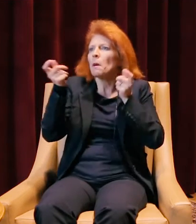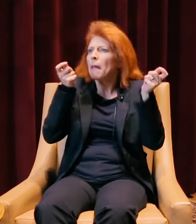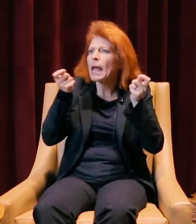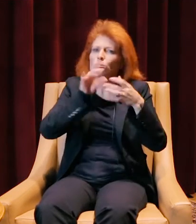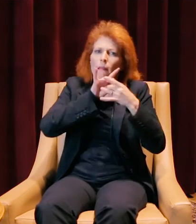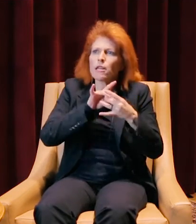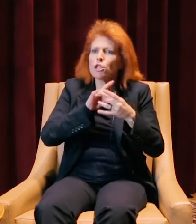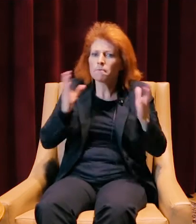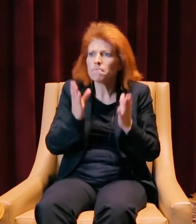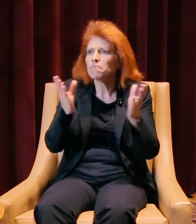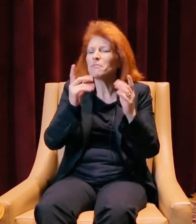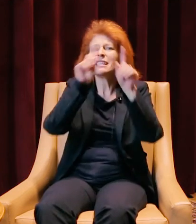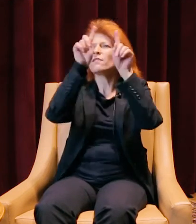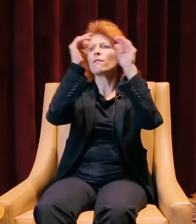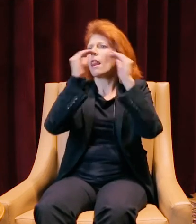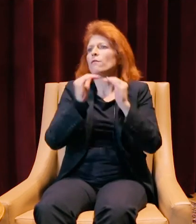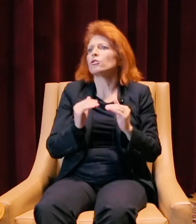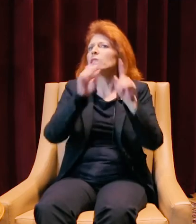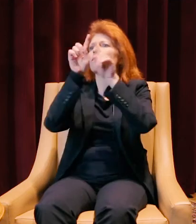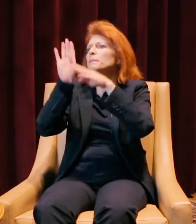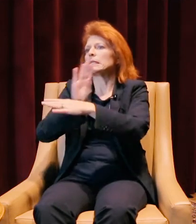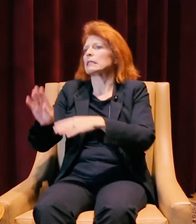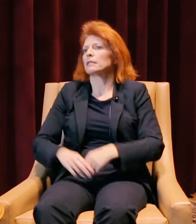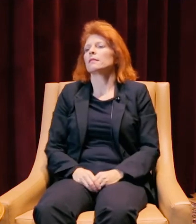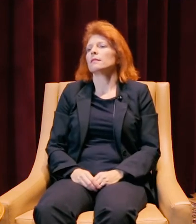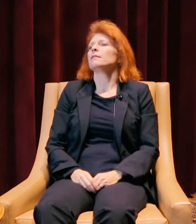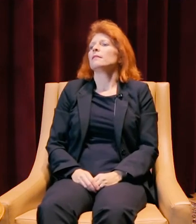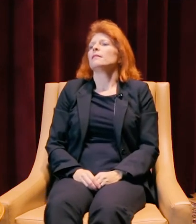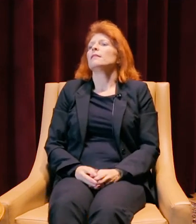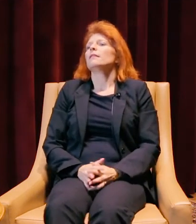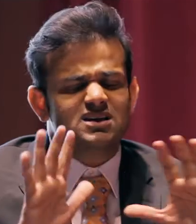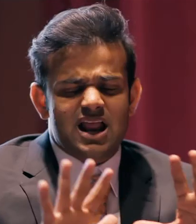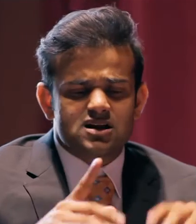of relationships at all different levels within different organizations and verticals.